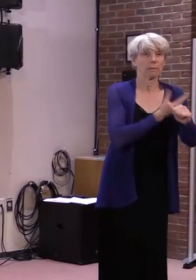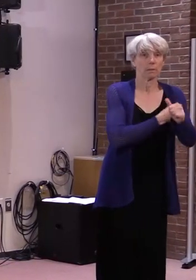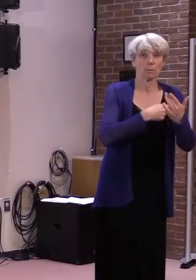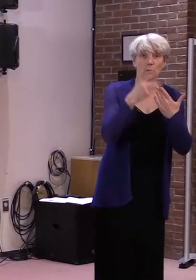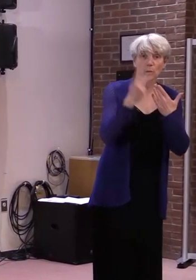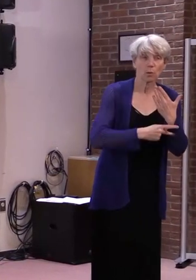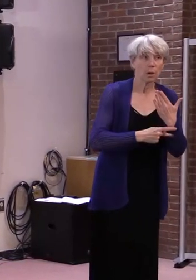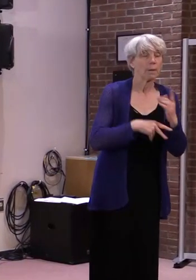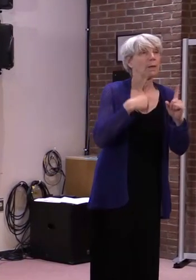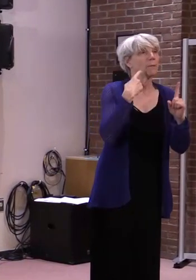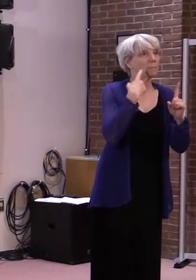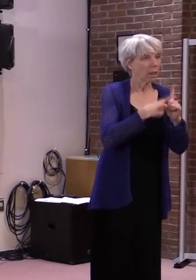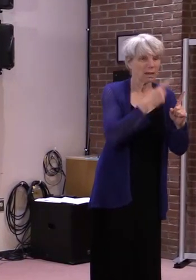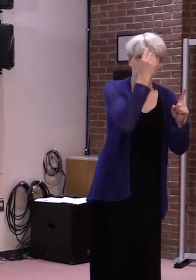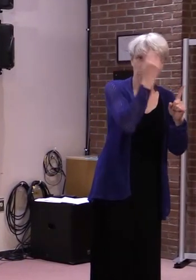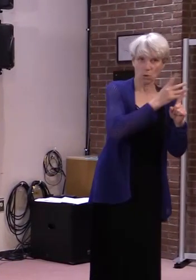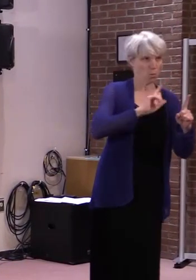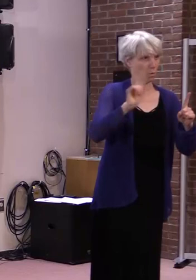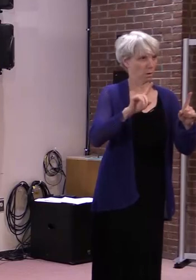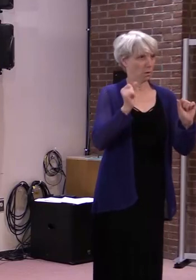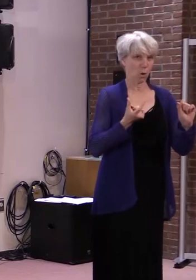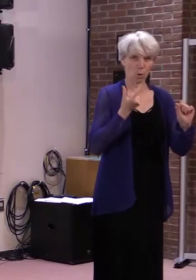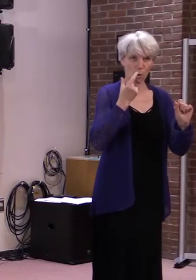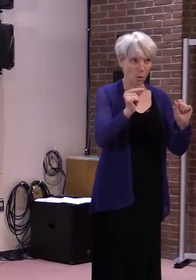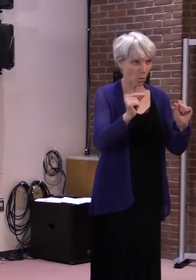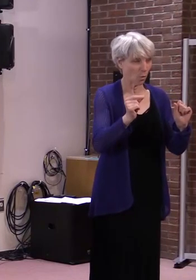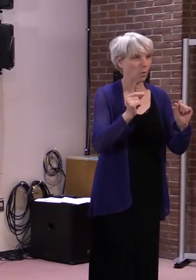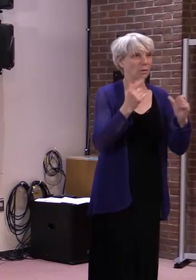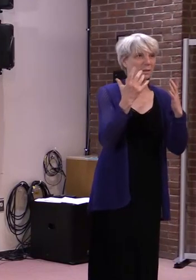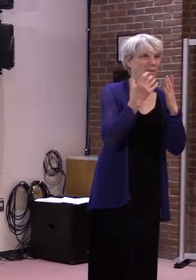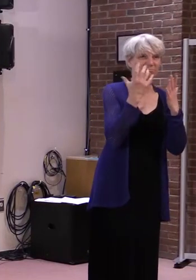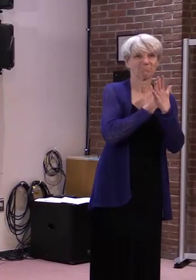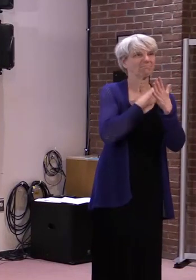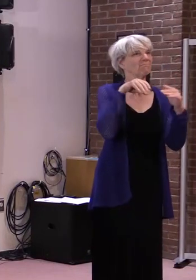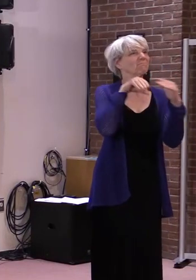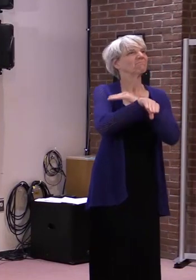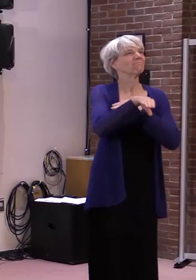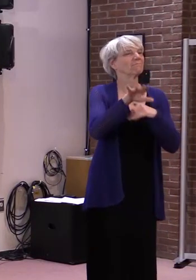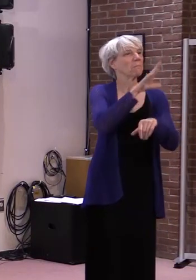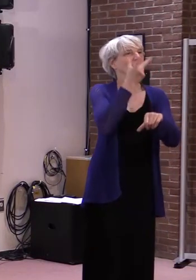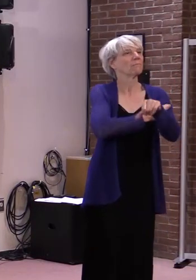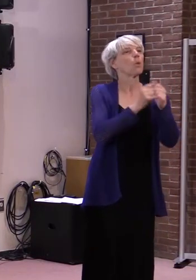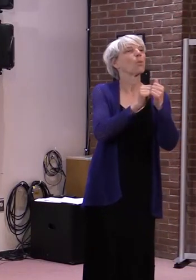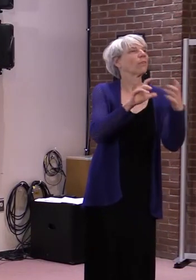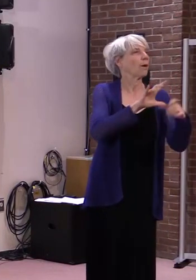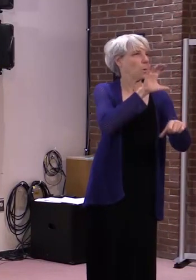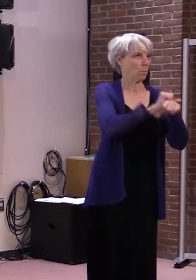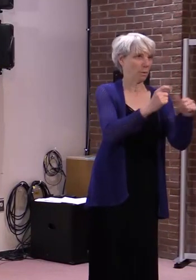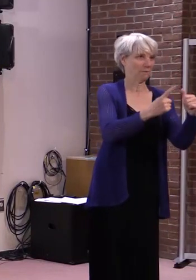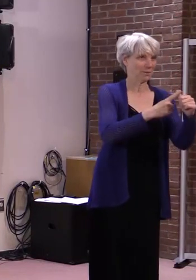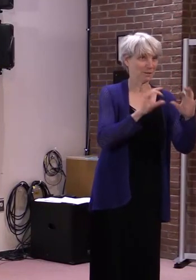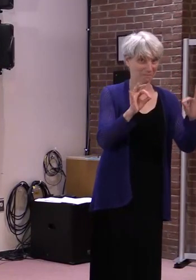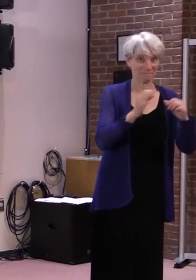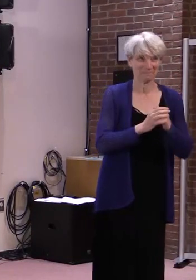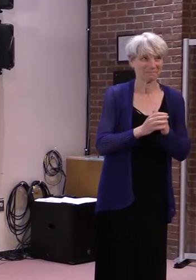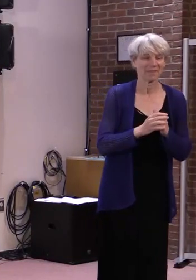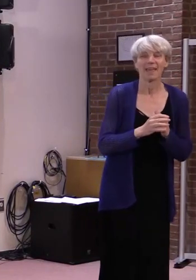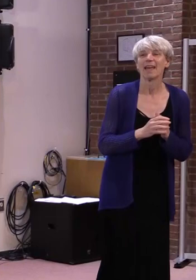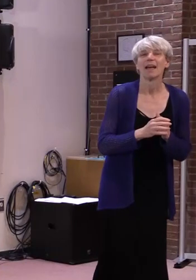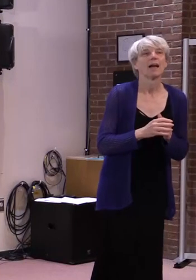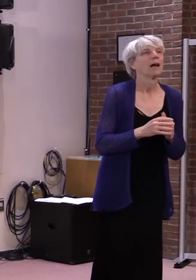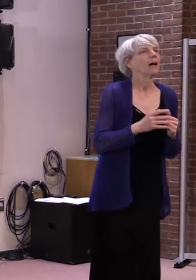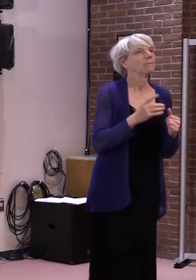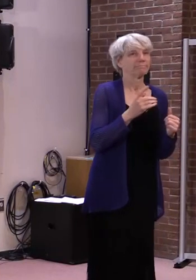well as announce convenient locations to walk in and get vaccinated this week. As of this morning, as the